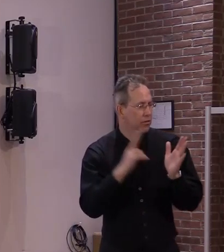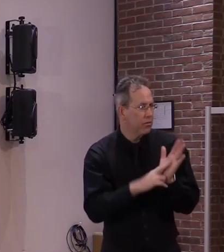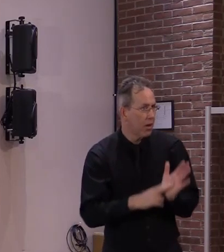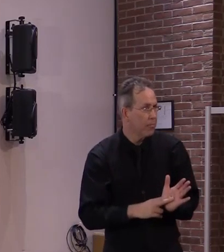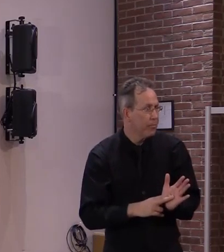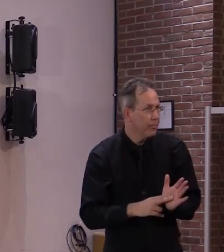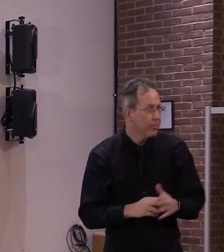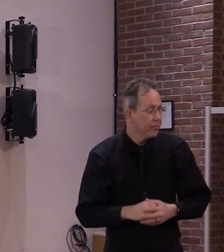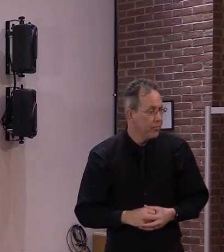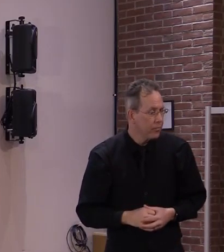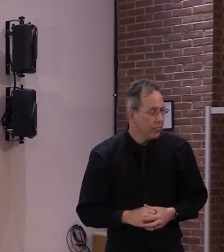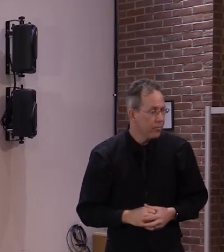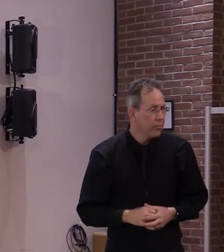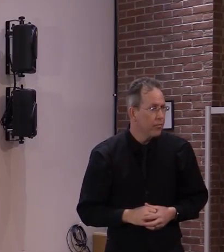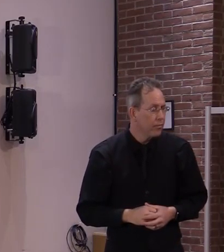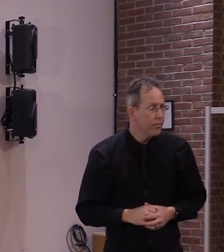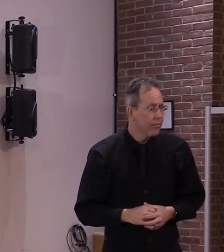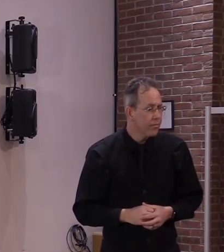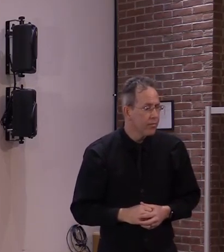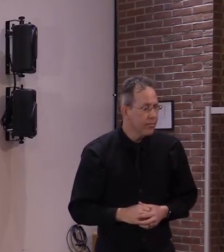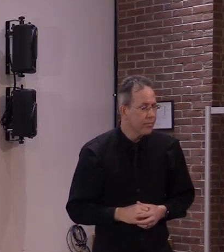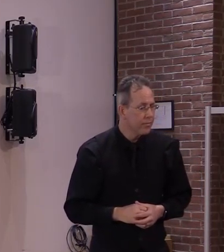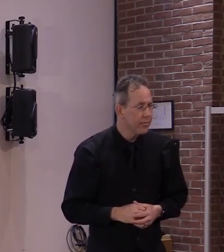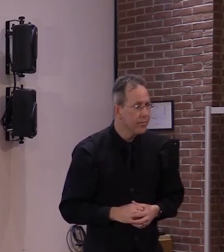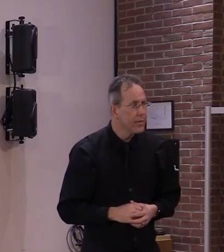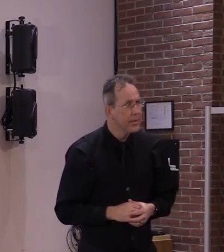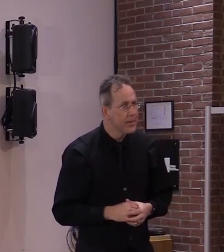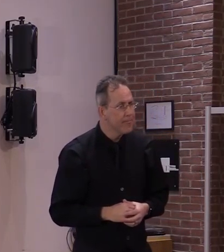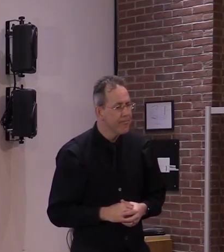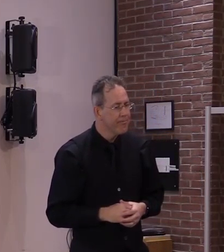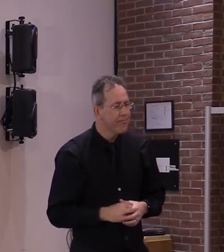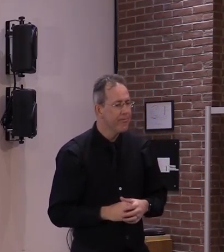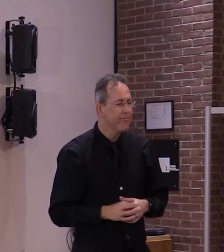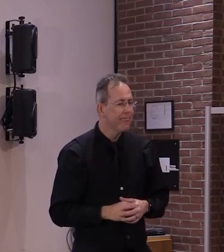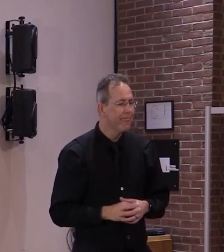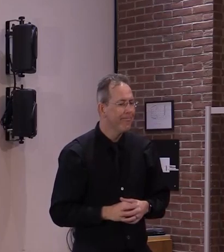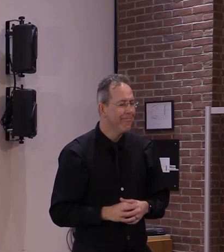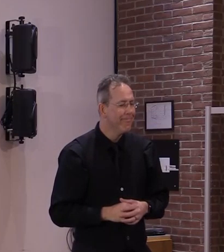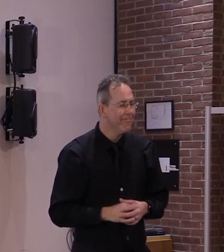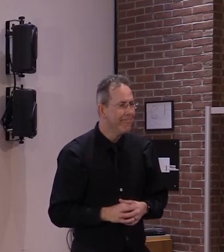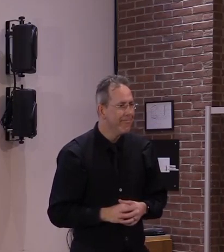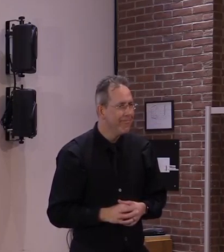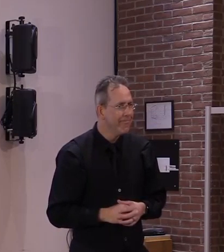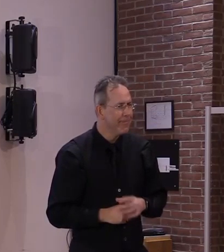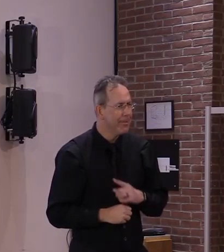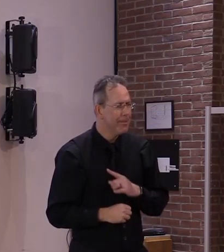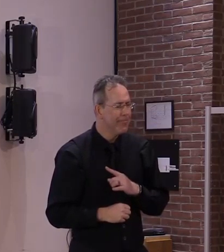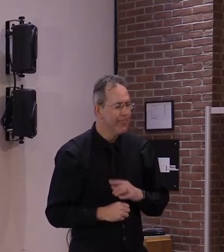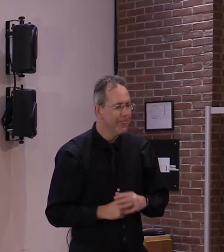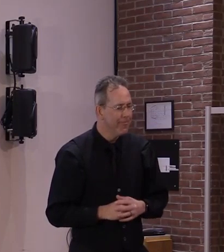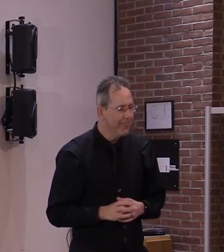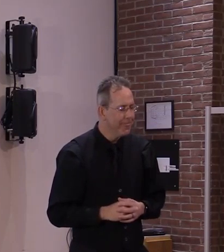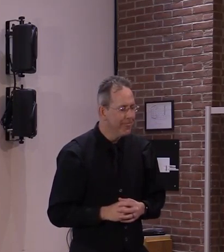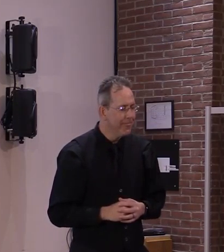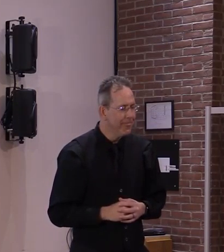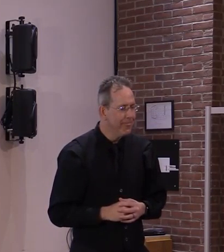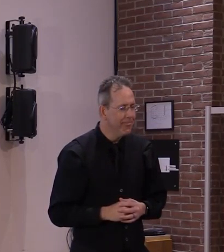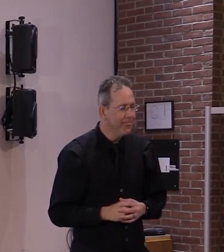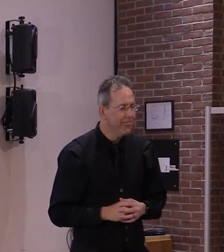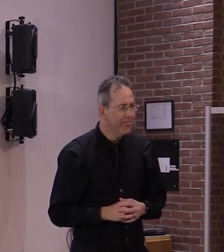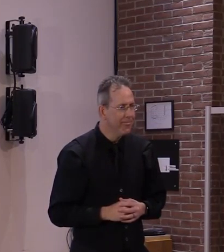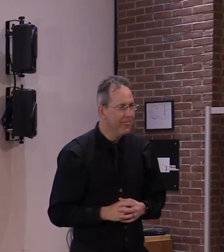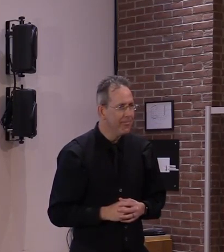for everyone that is in that age band. We also ask that those that haven't registered that are in the 75,